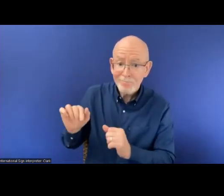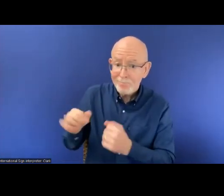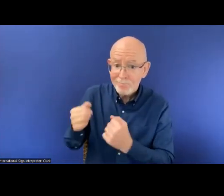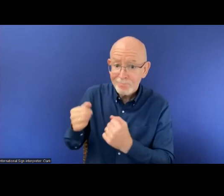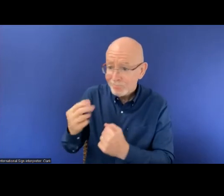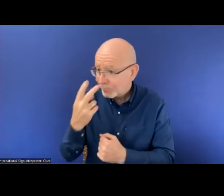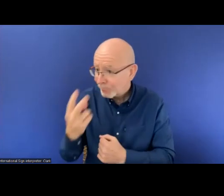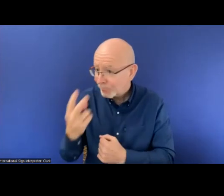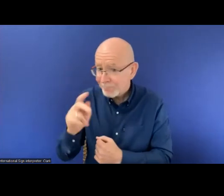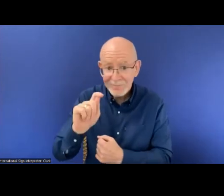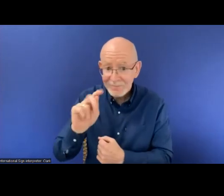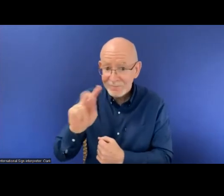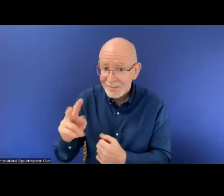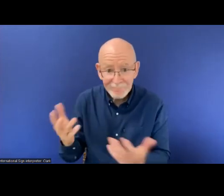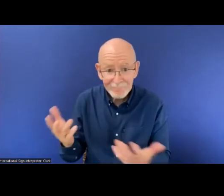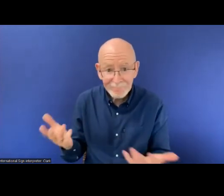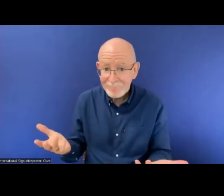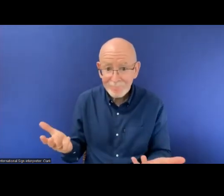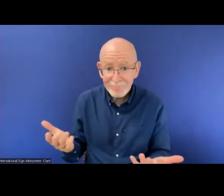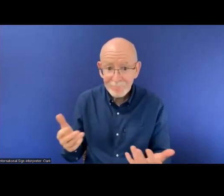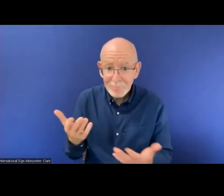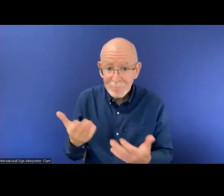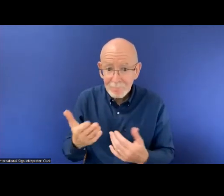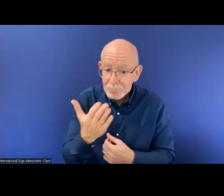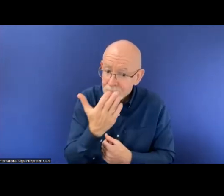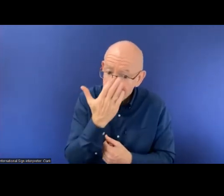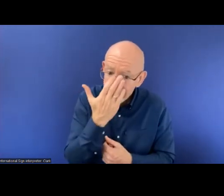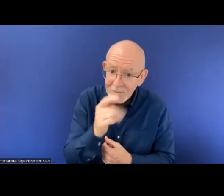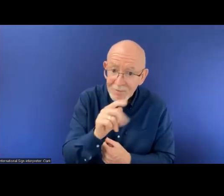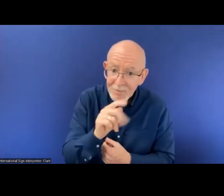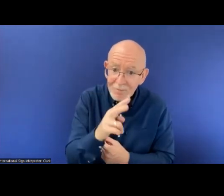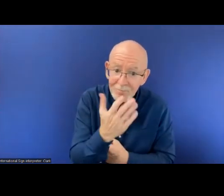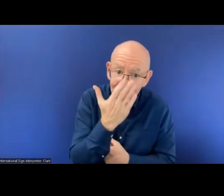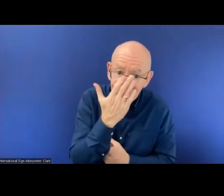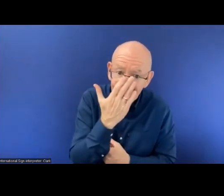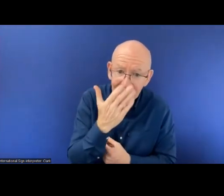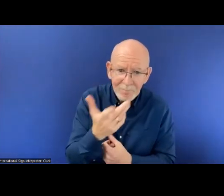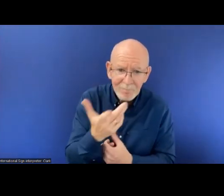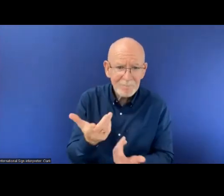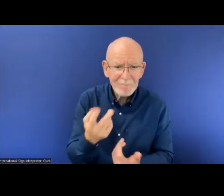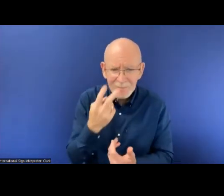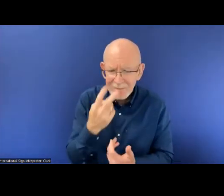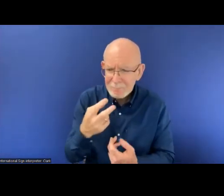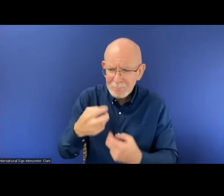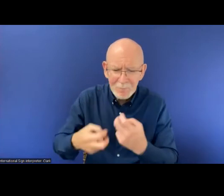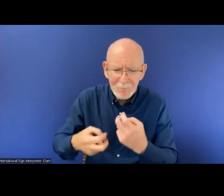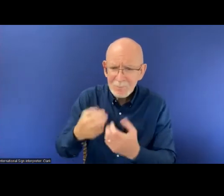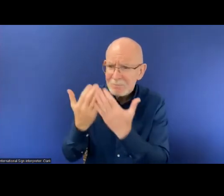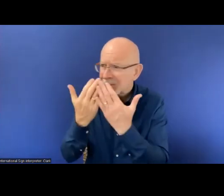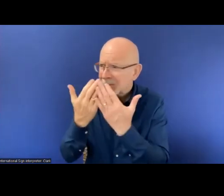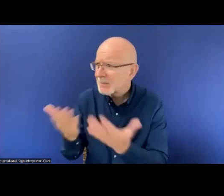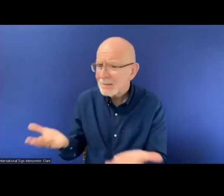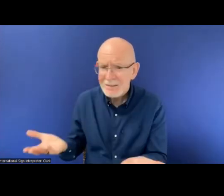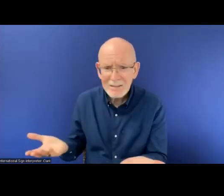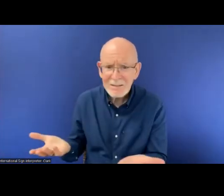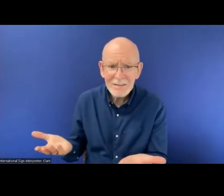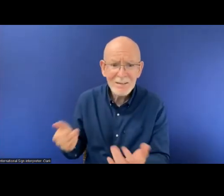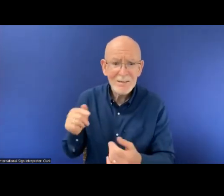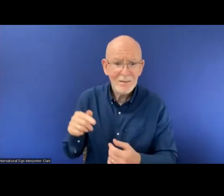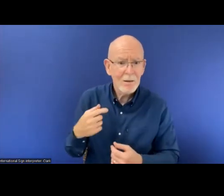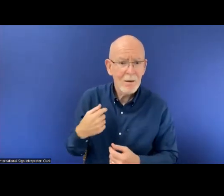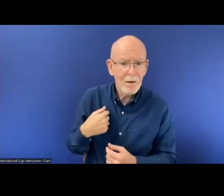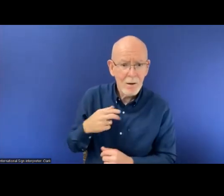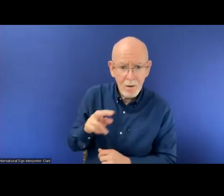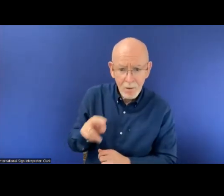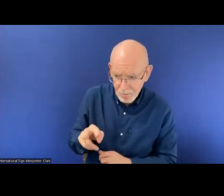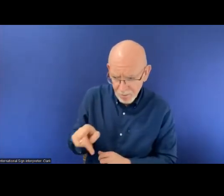excel in her studies, but this side was really having challenges. Finally, when she got specs, we've seen a huge